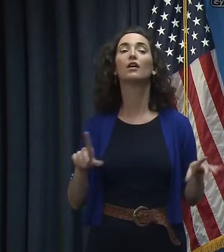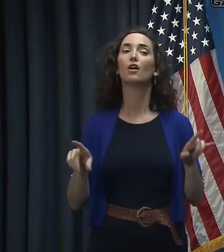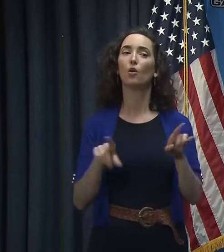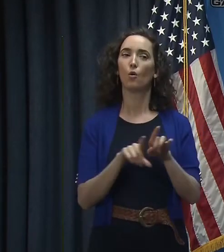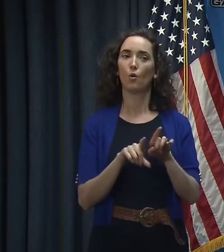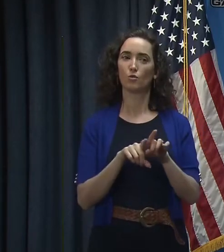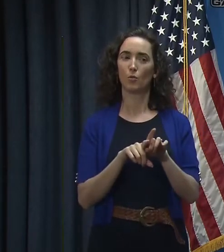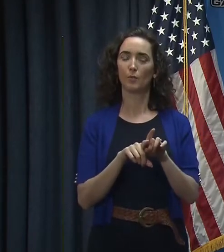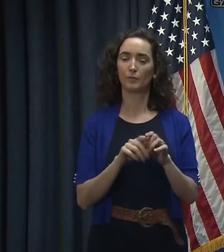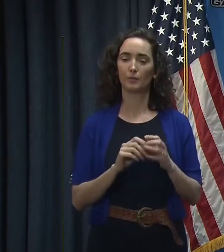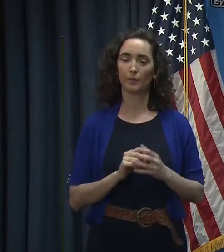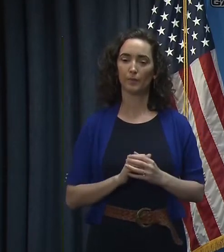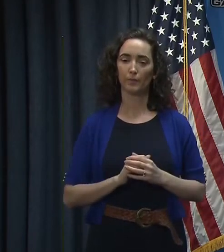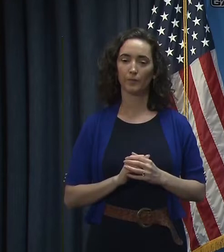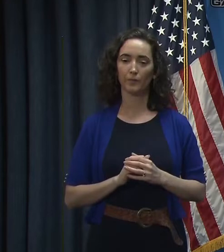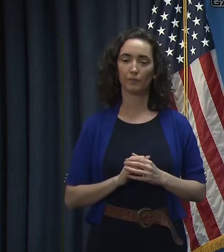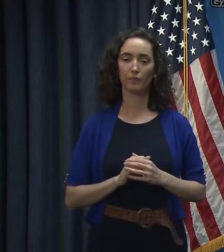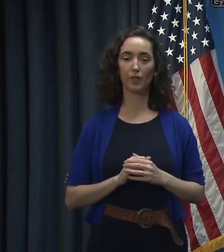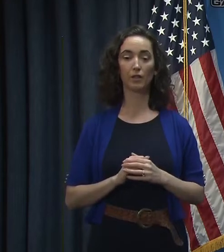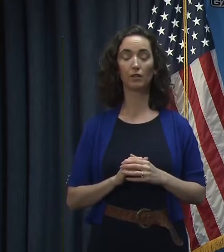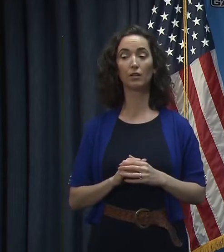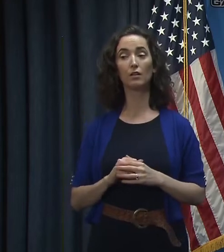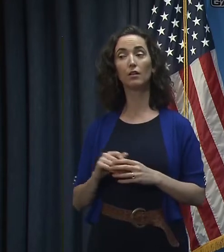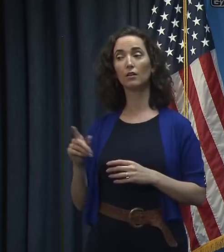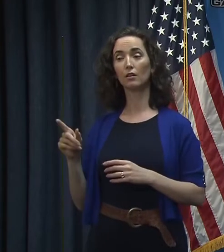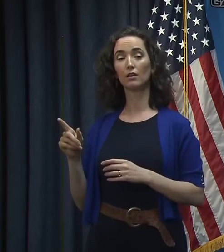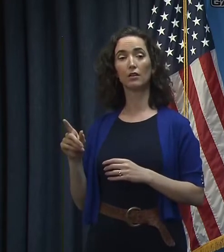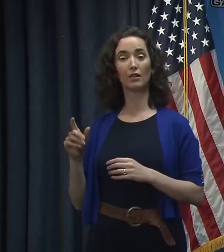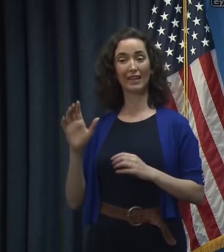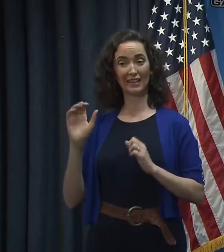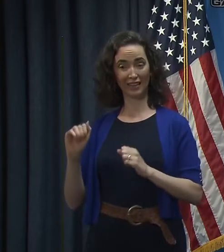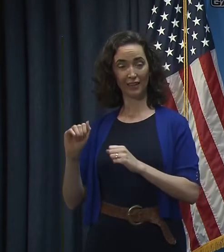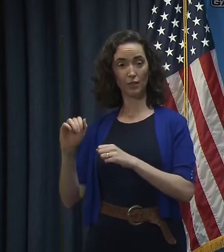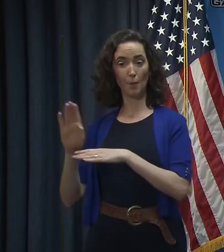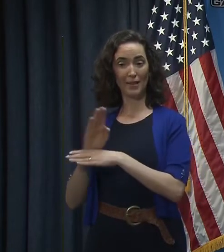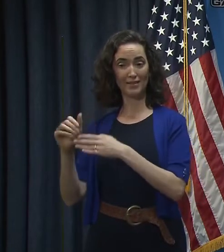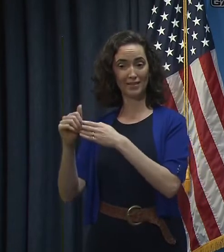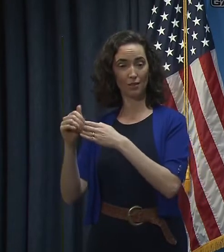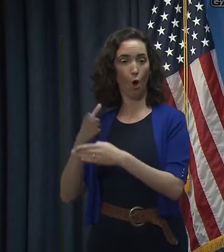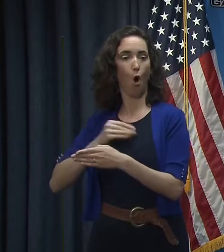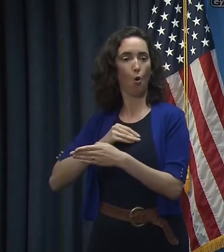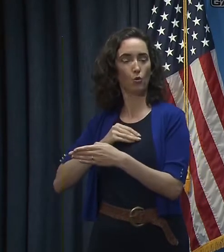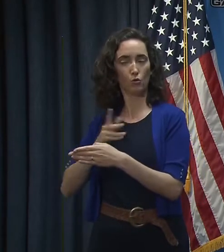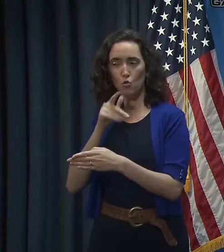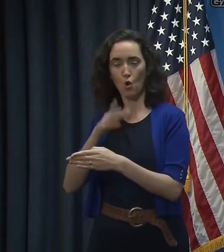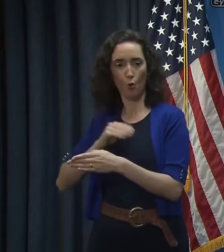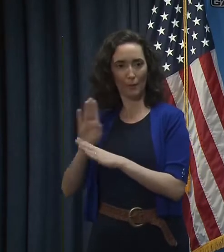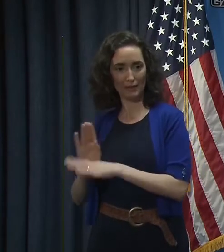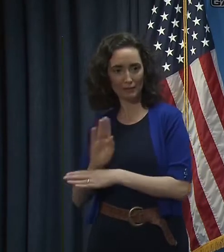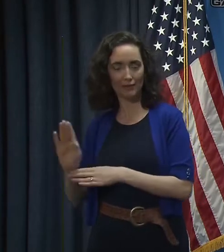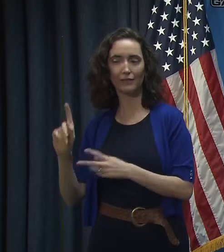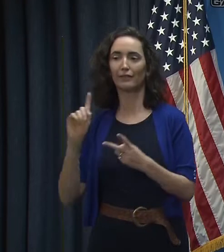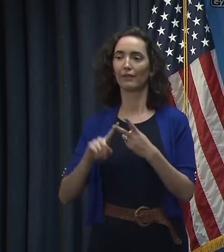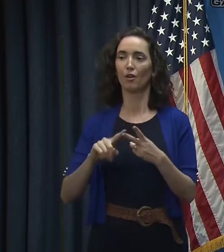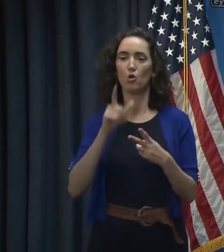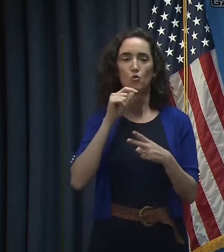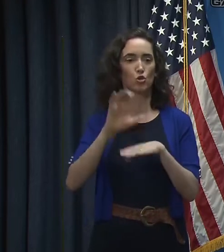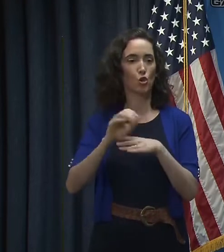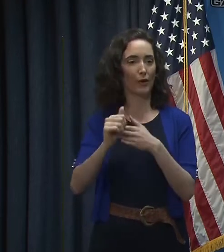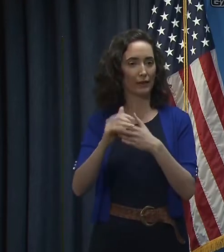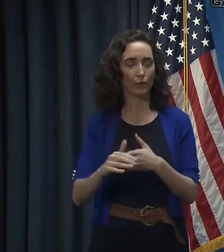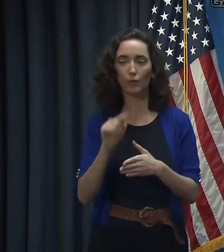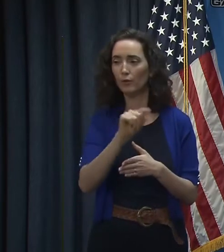time to make sure that their employees have the requisite masks as well.